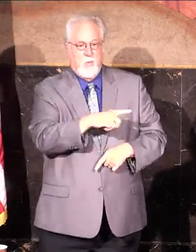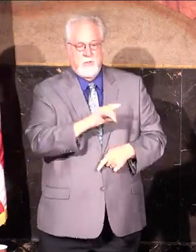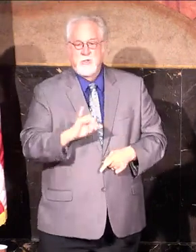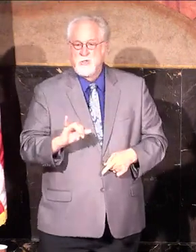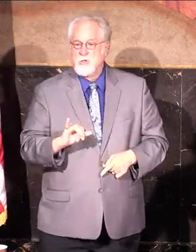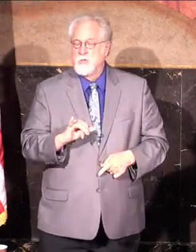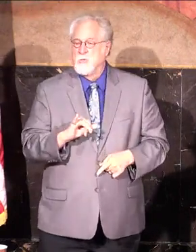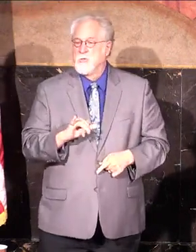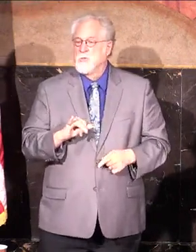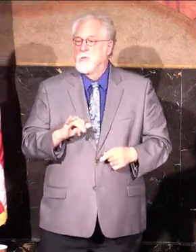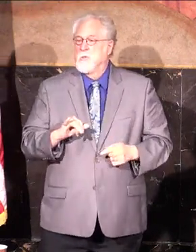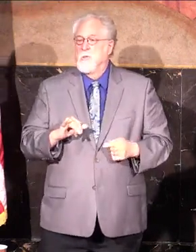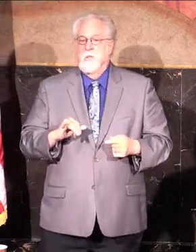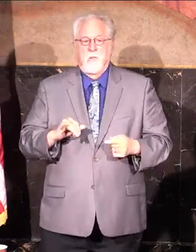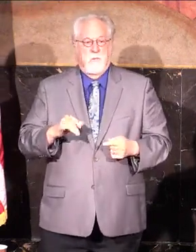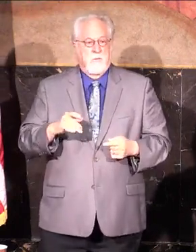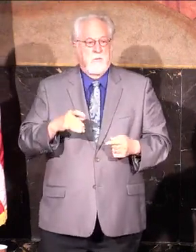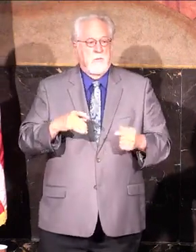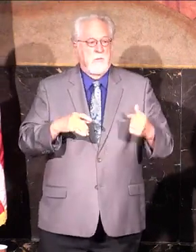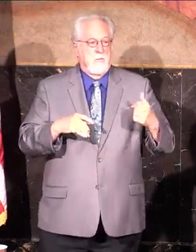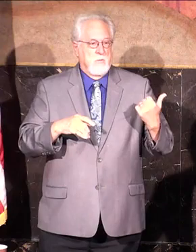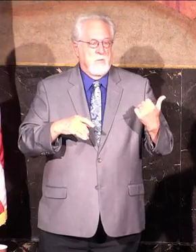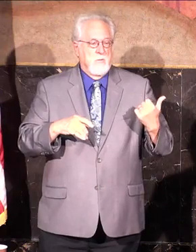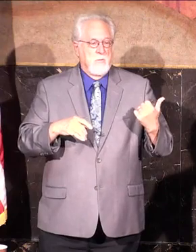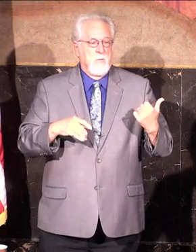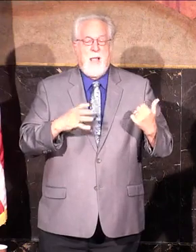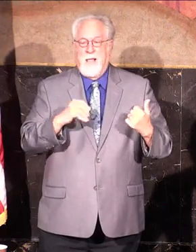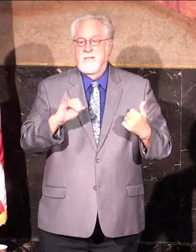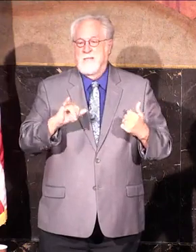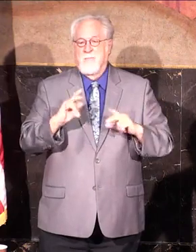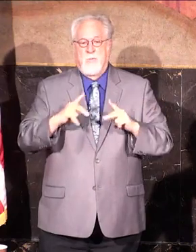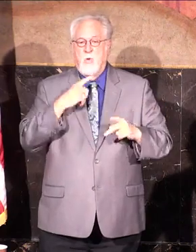well as the individuals that have already spoken.